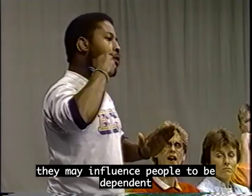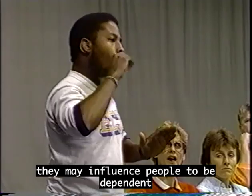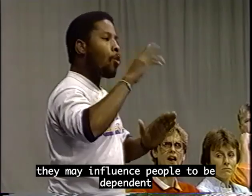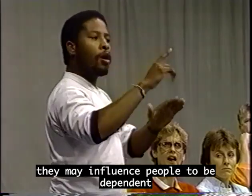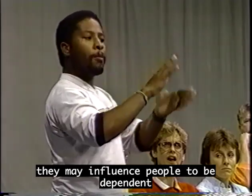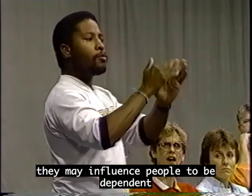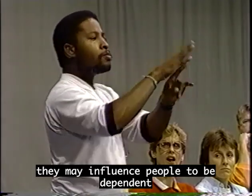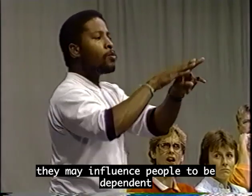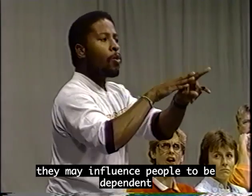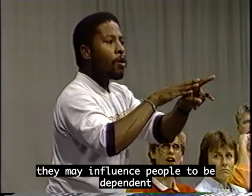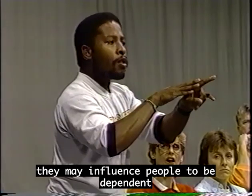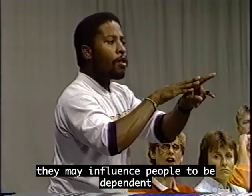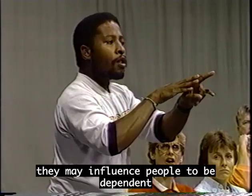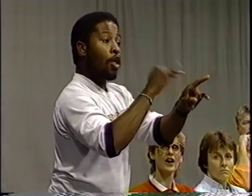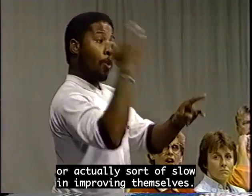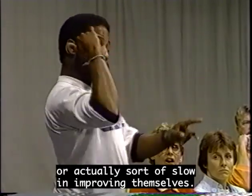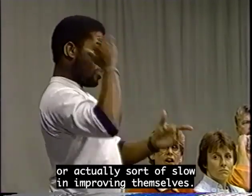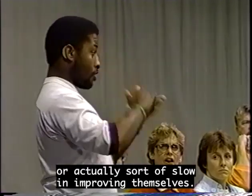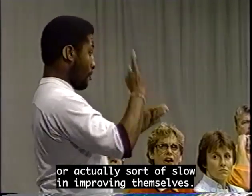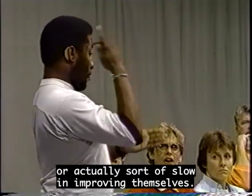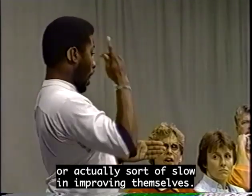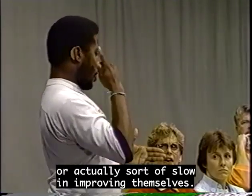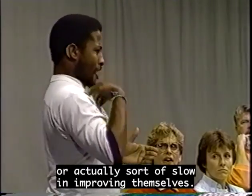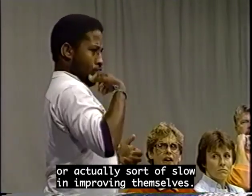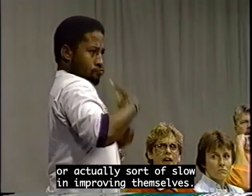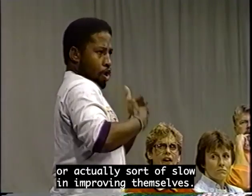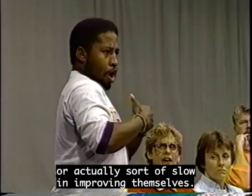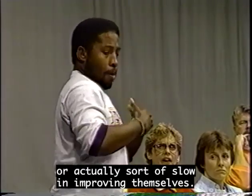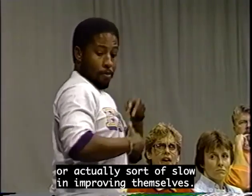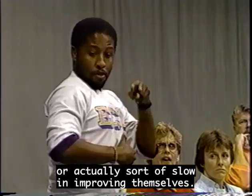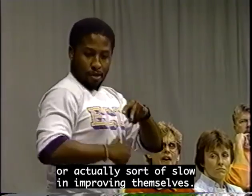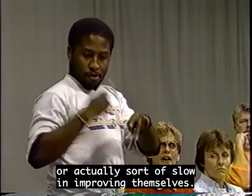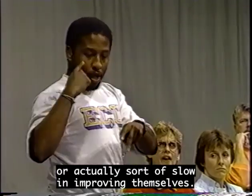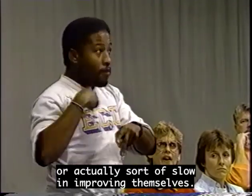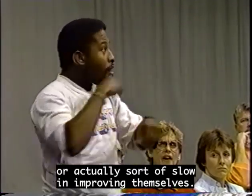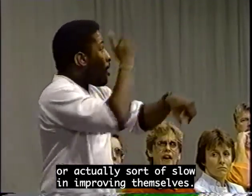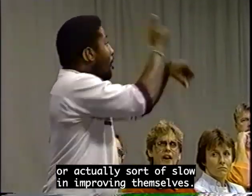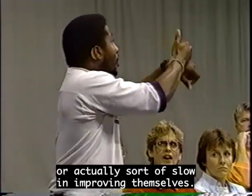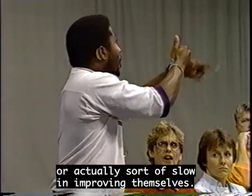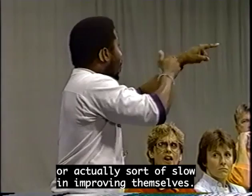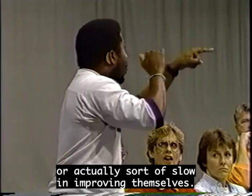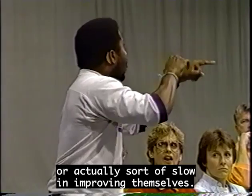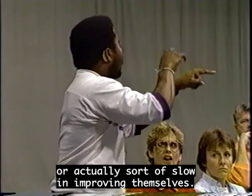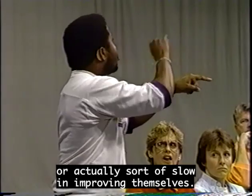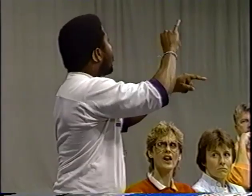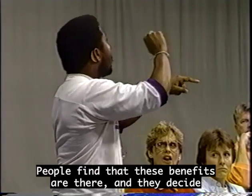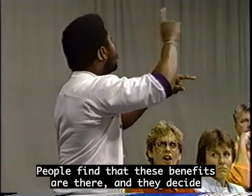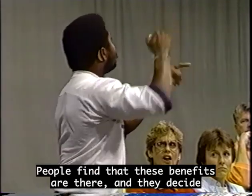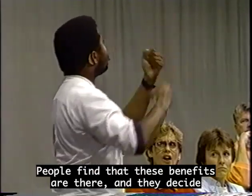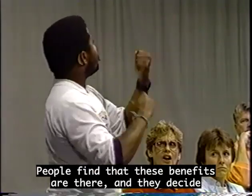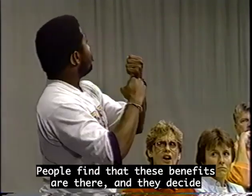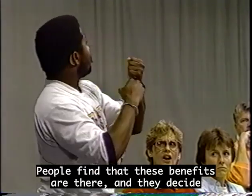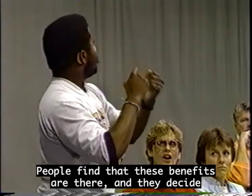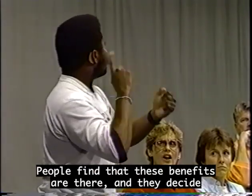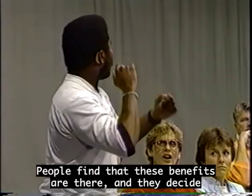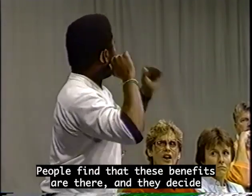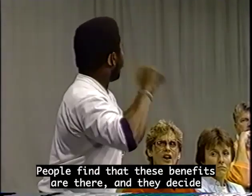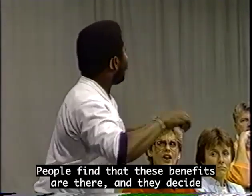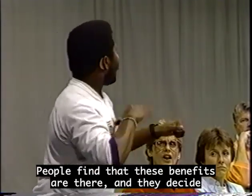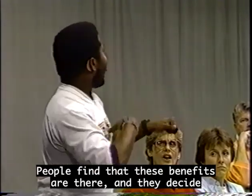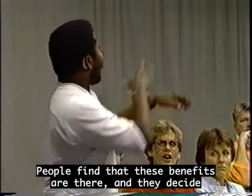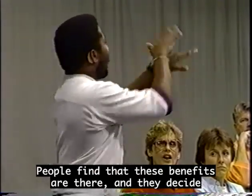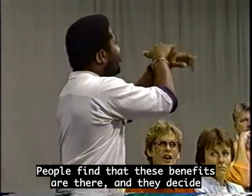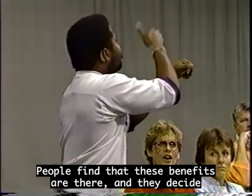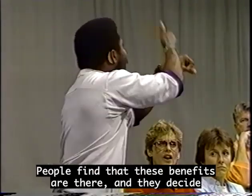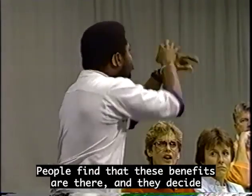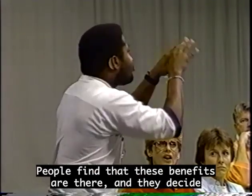may influence people to be dependent or actually sort of slow on in improving themselves. People find that these benefits are